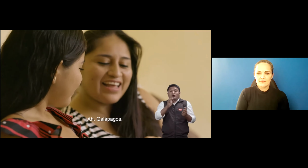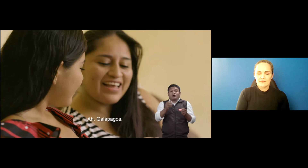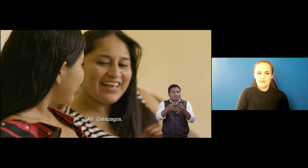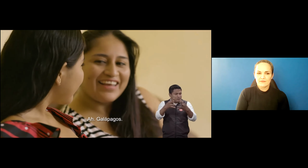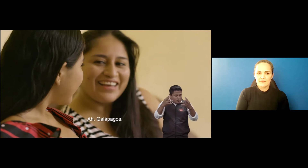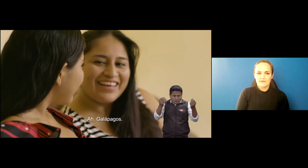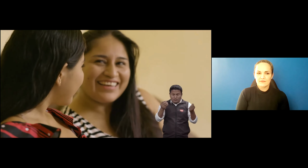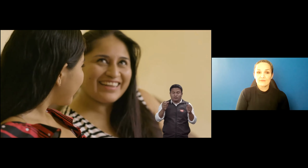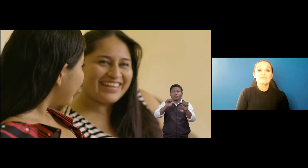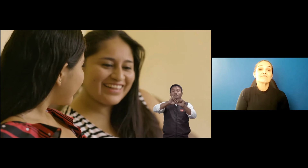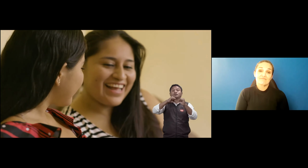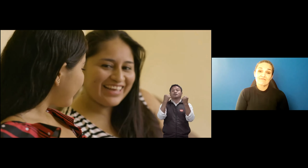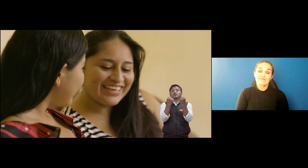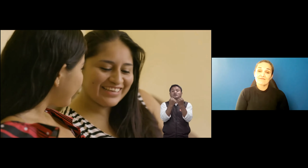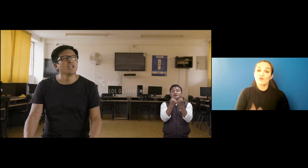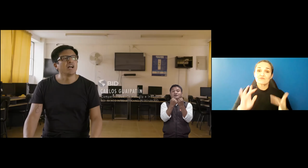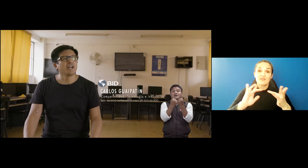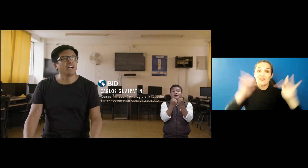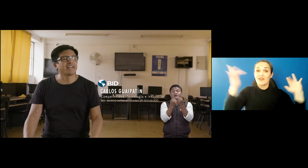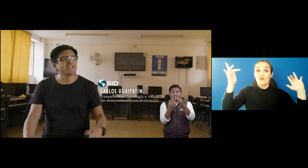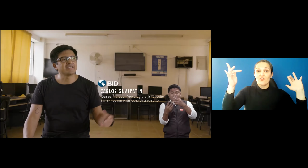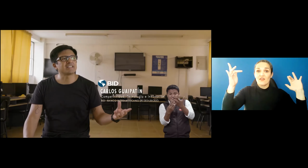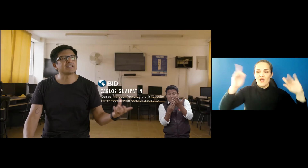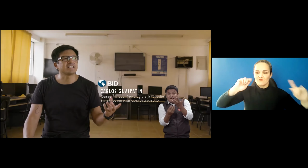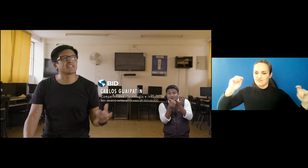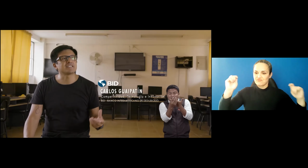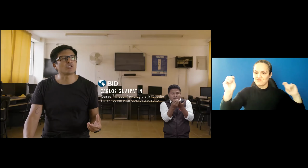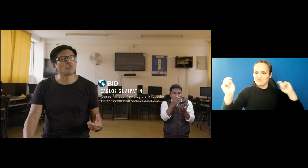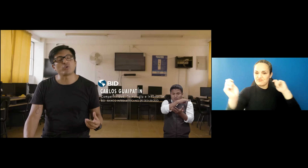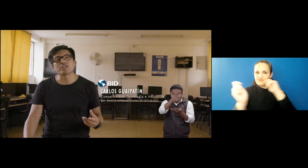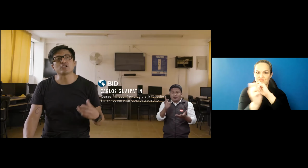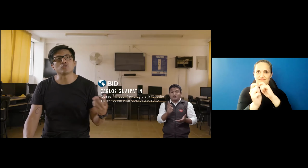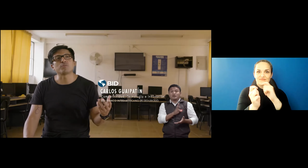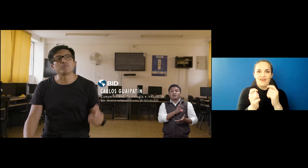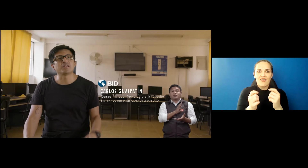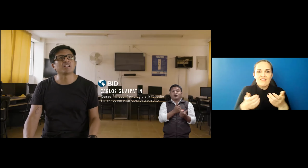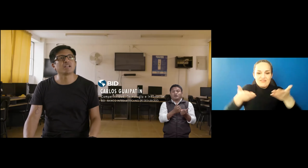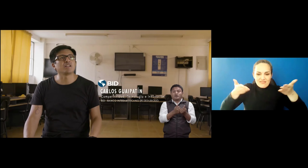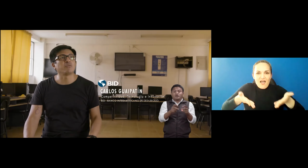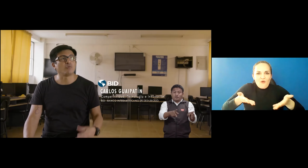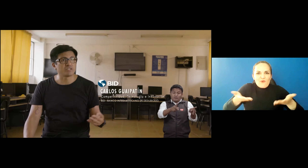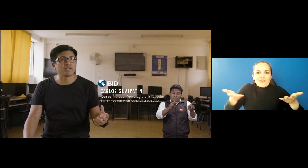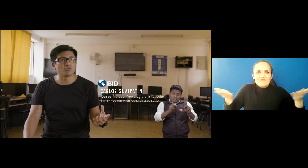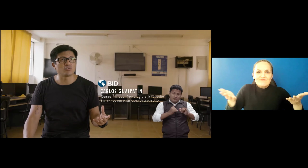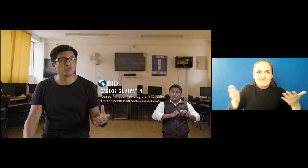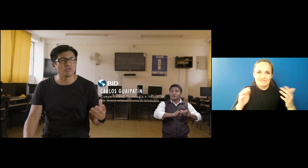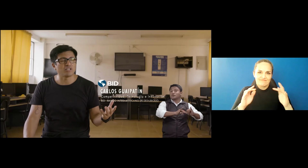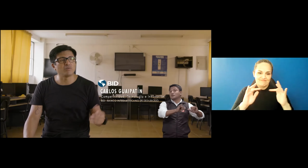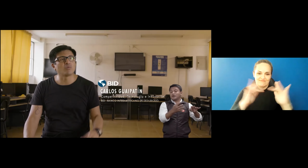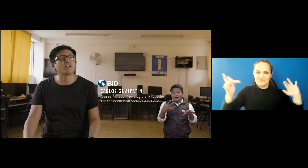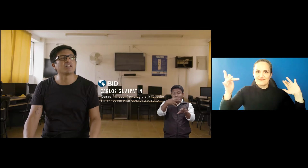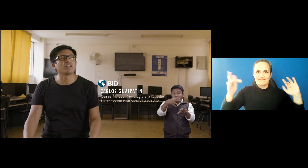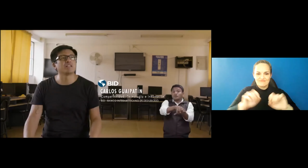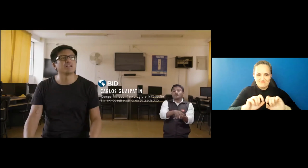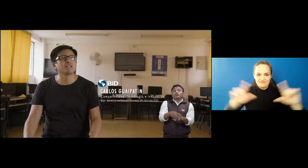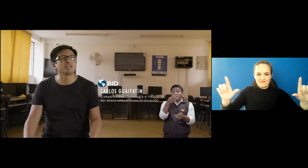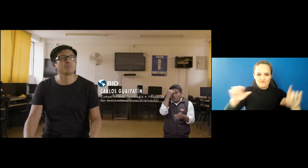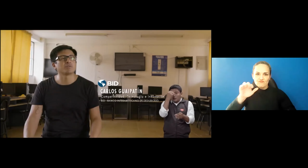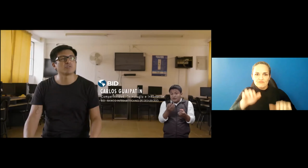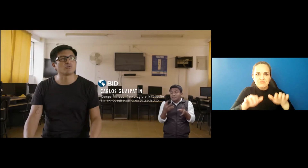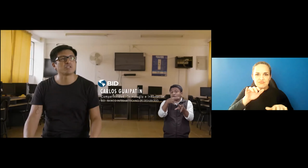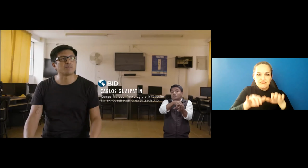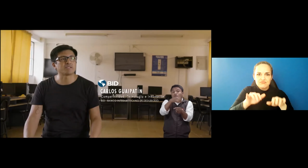Any technological revolution invariably leads to a social revolution. And given that these technologies allow